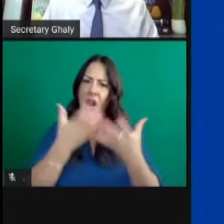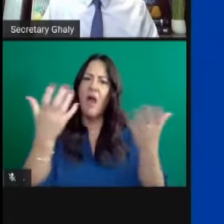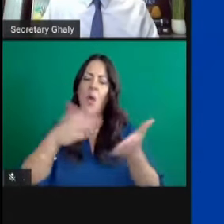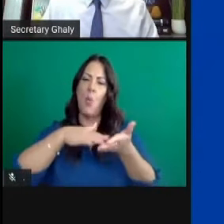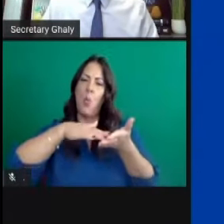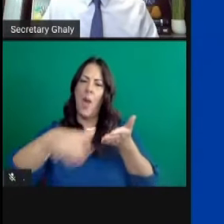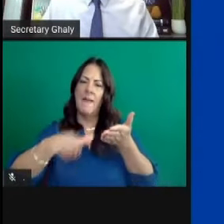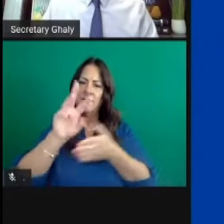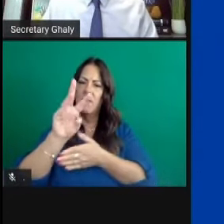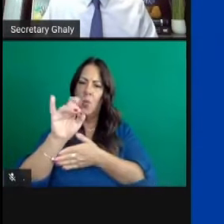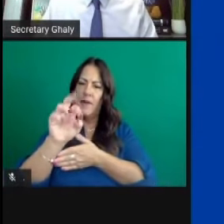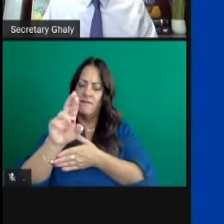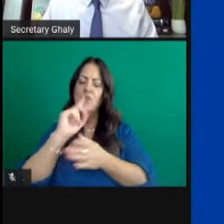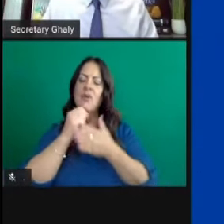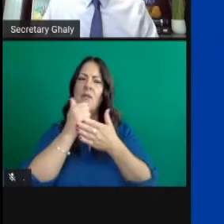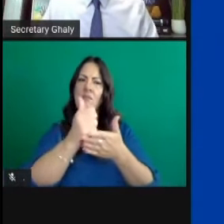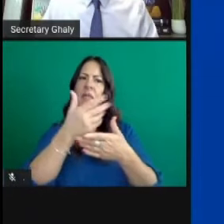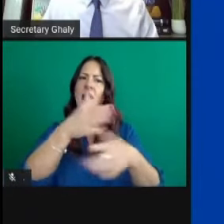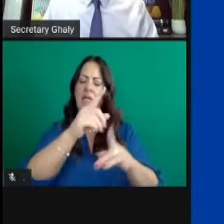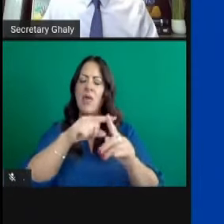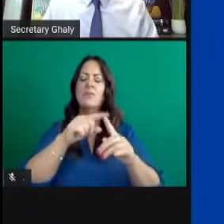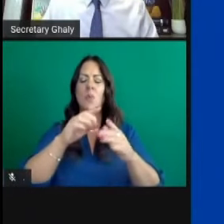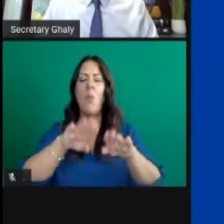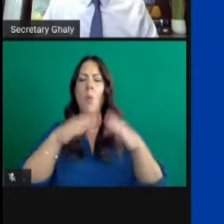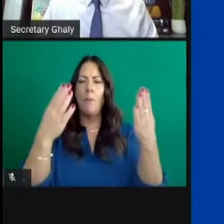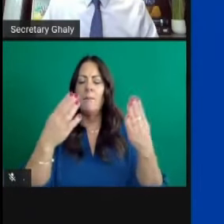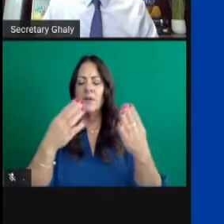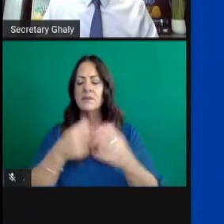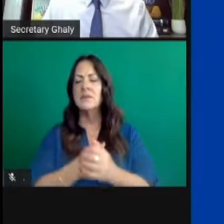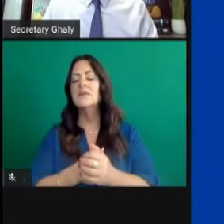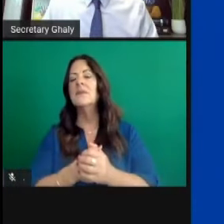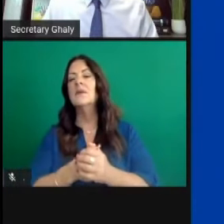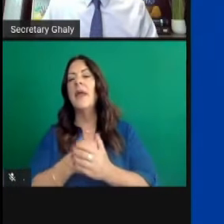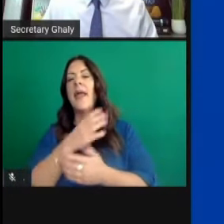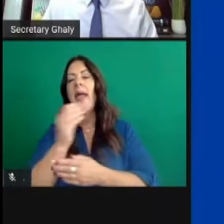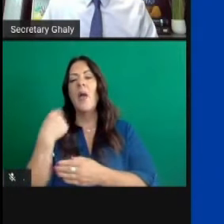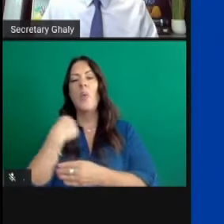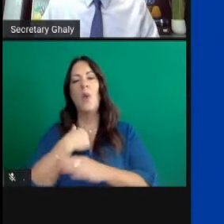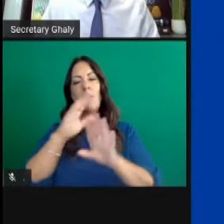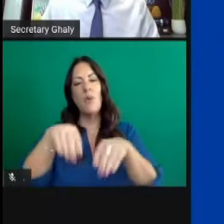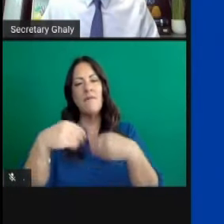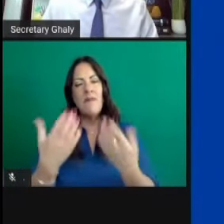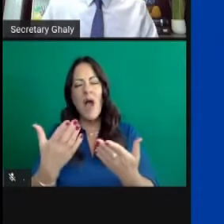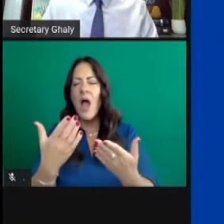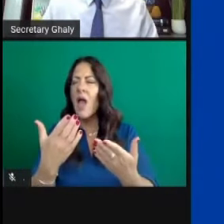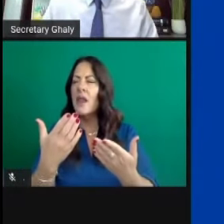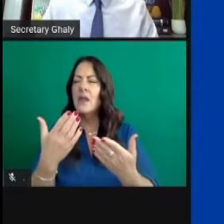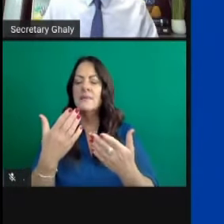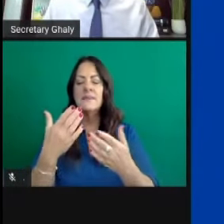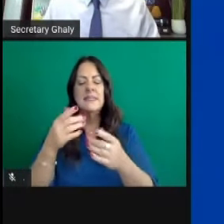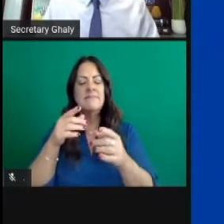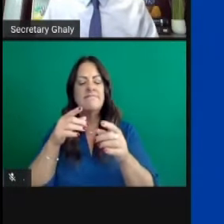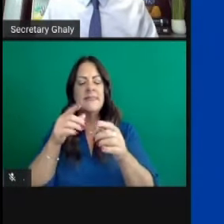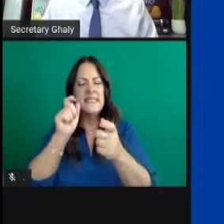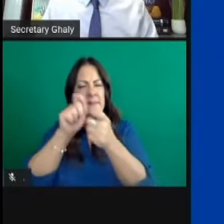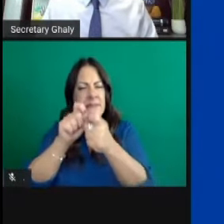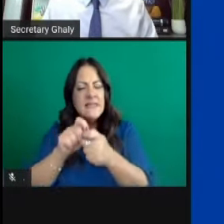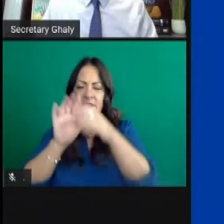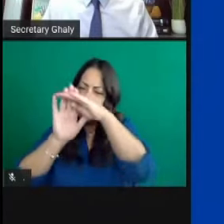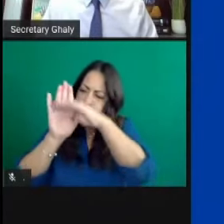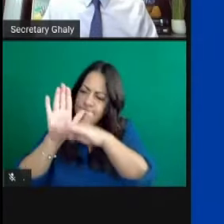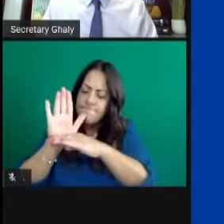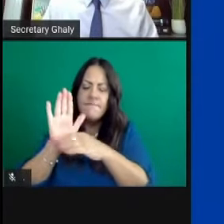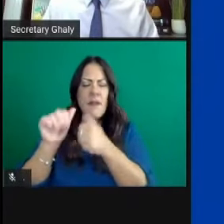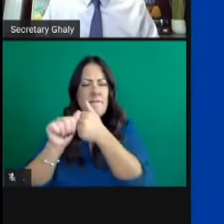state. We also issued guidance for how small supervised groups, we call those small cohorts of children,